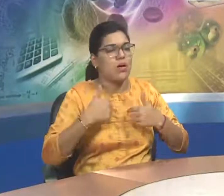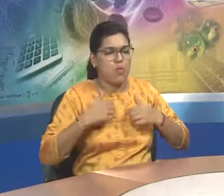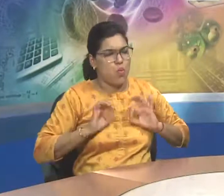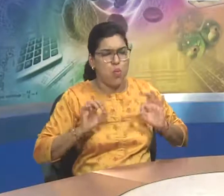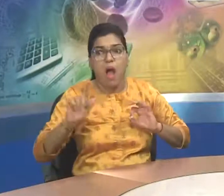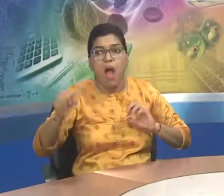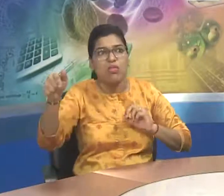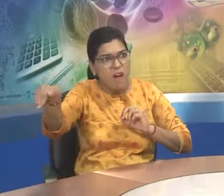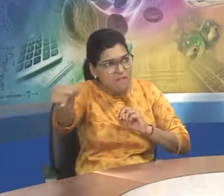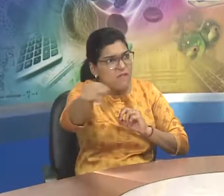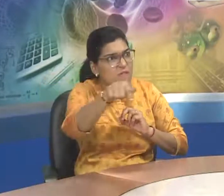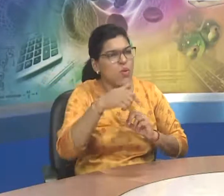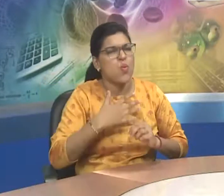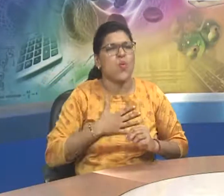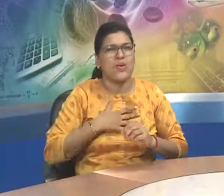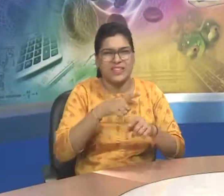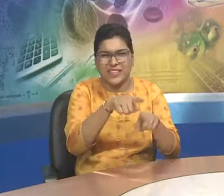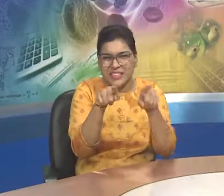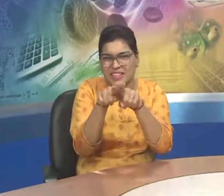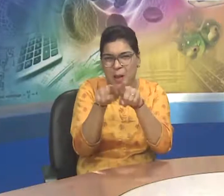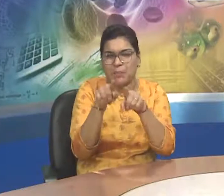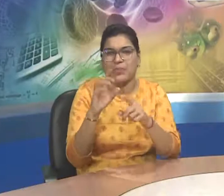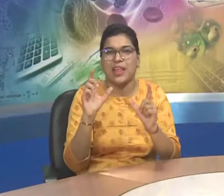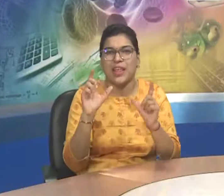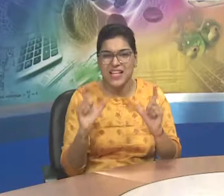negative campaigns,